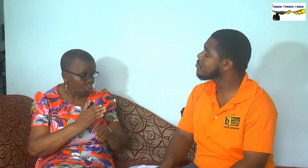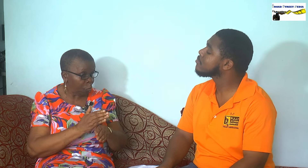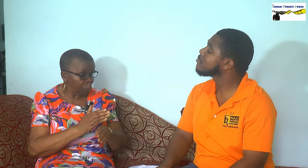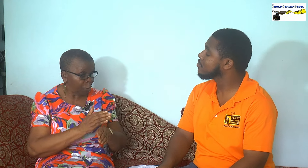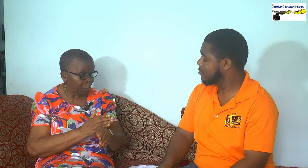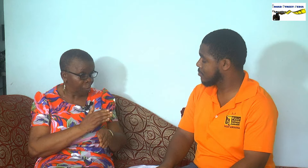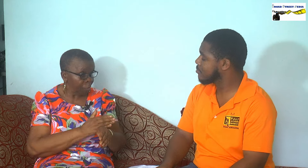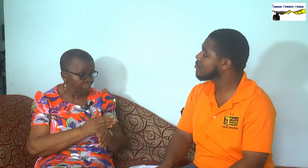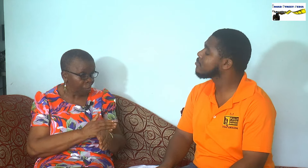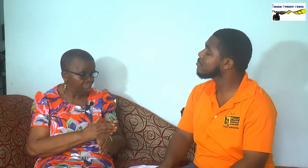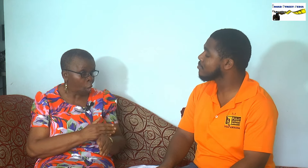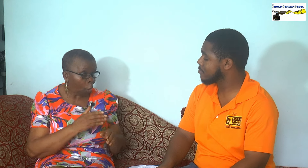improve their